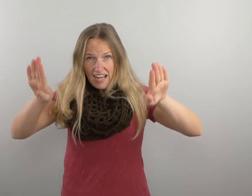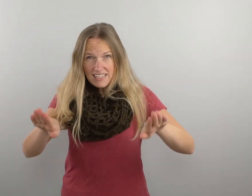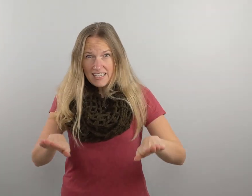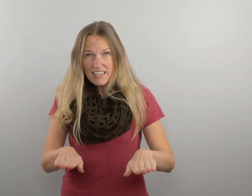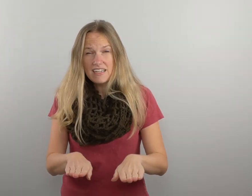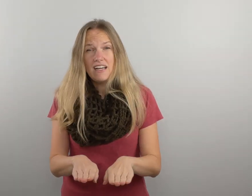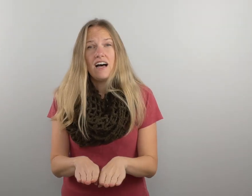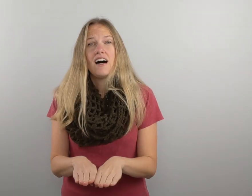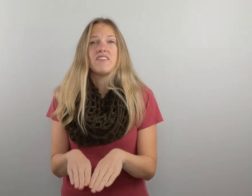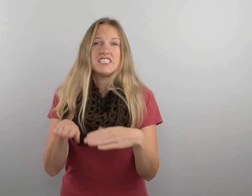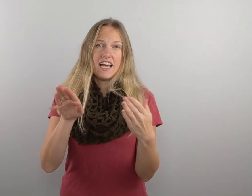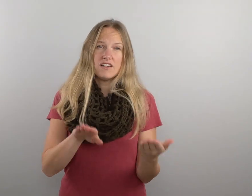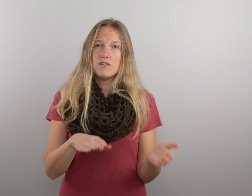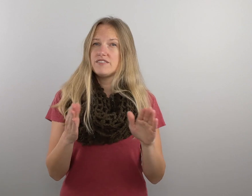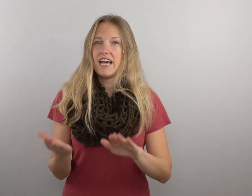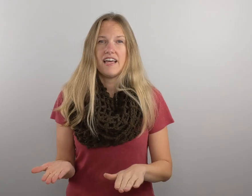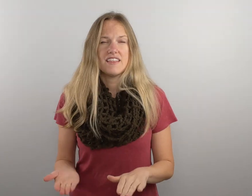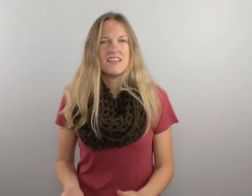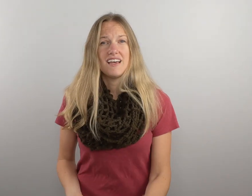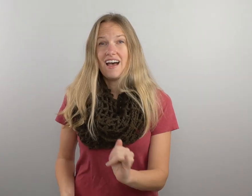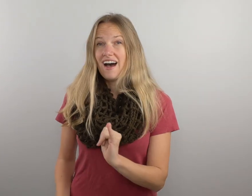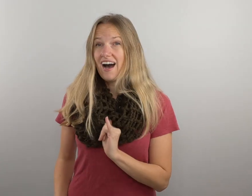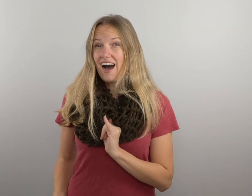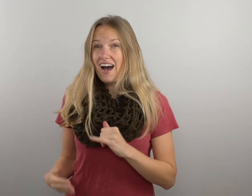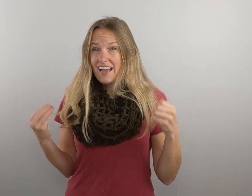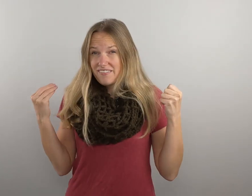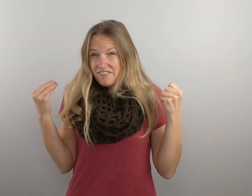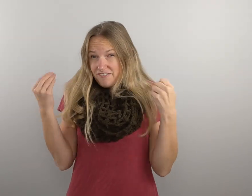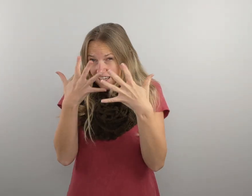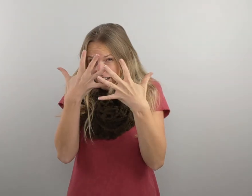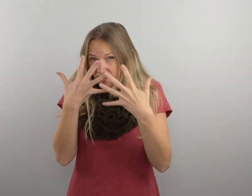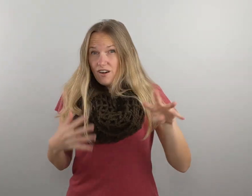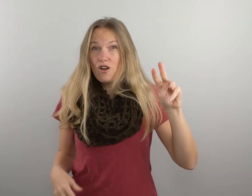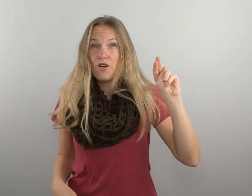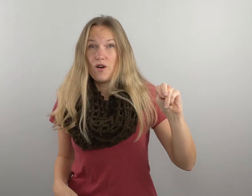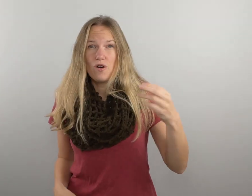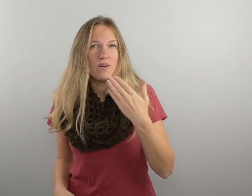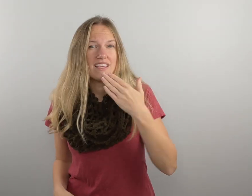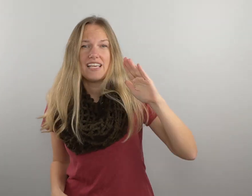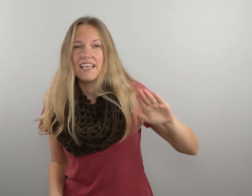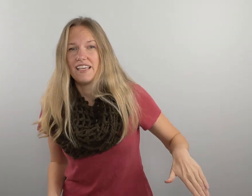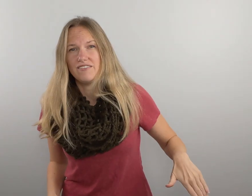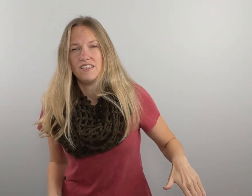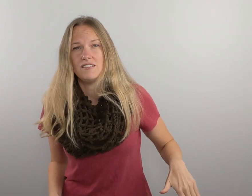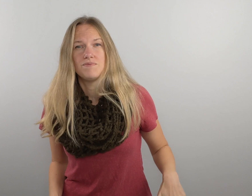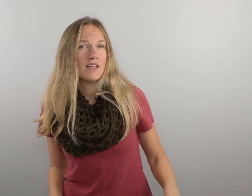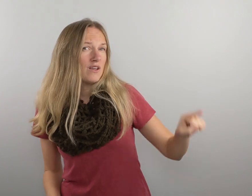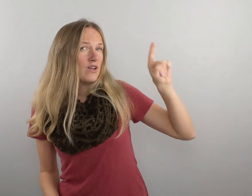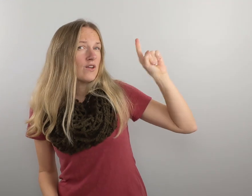valley, the shadow of death, I fear no evil.